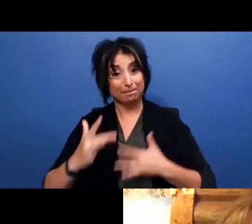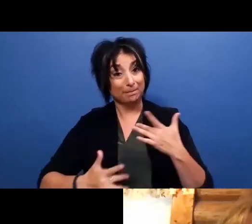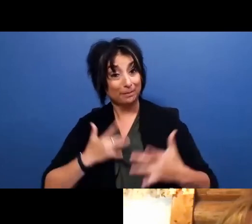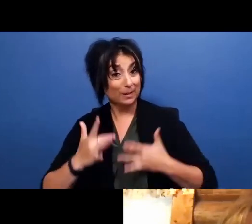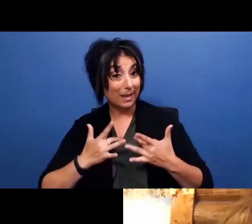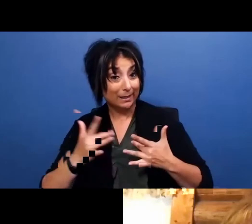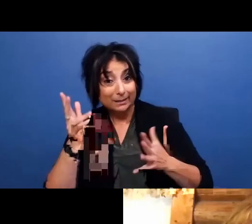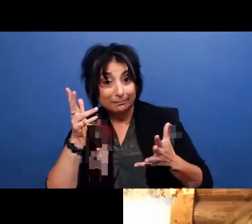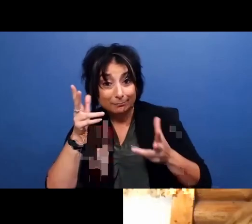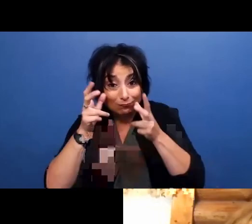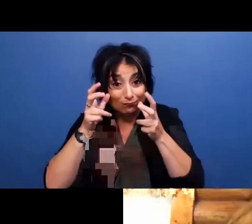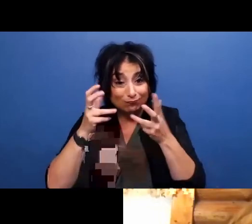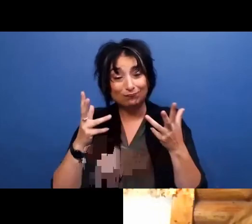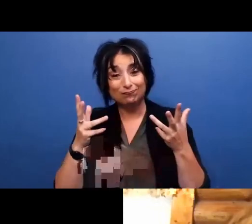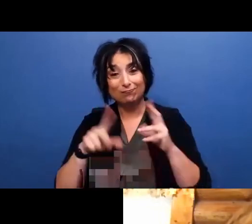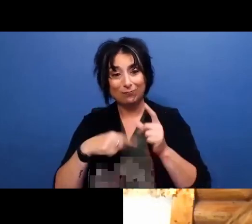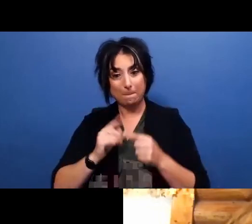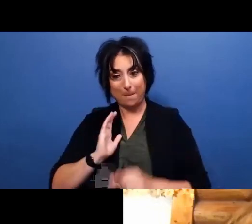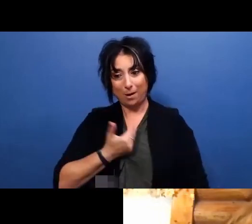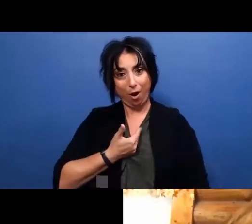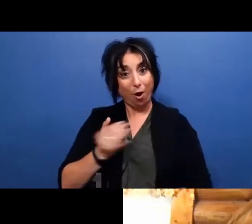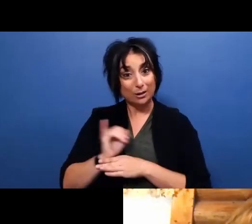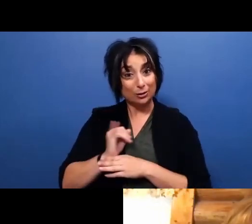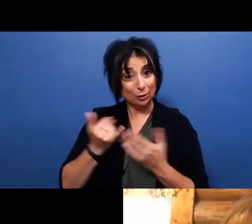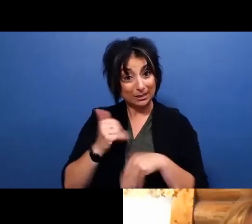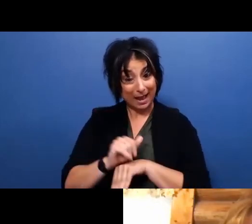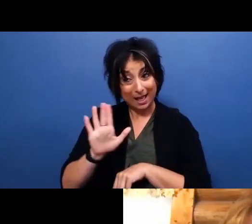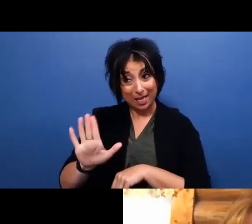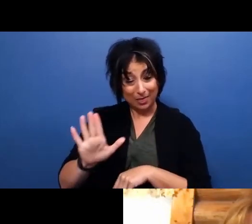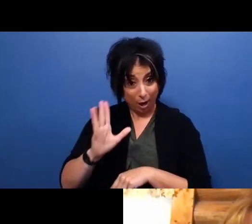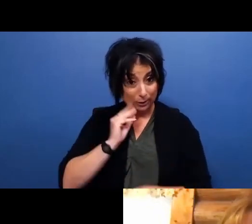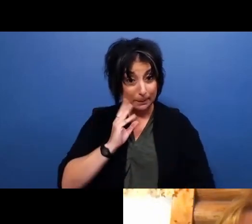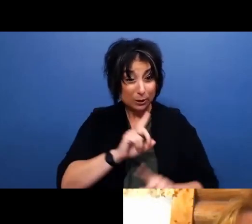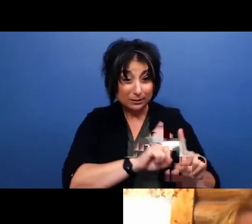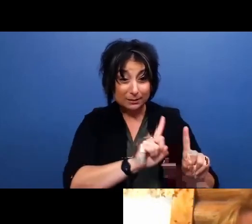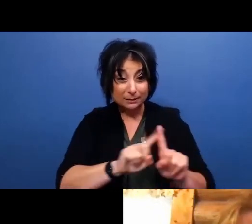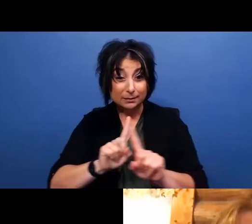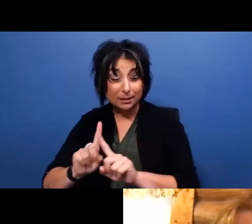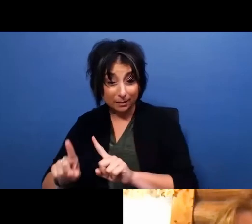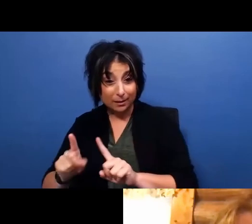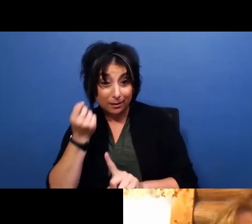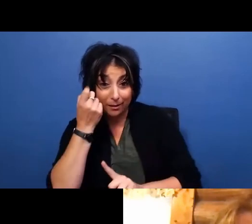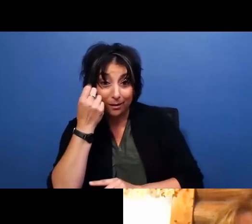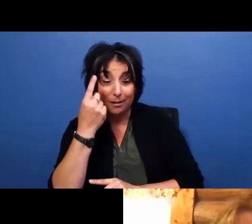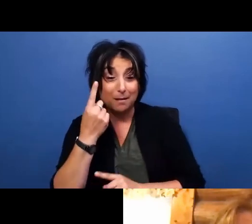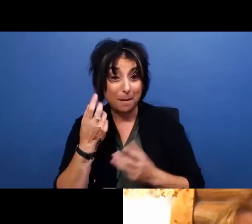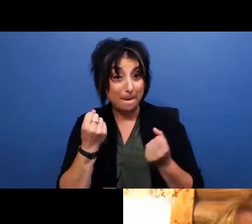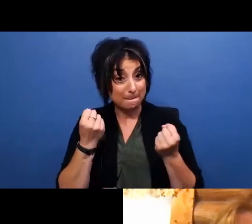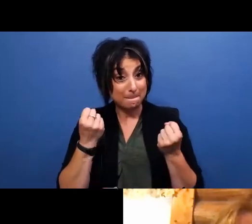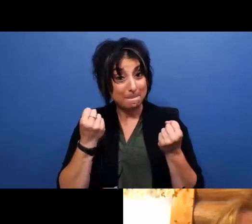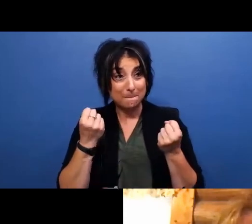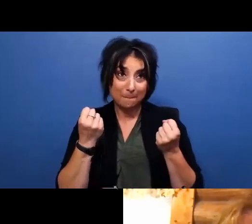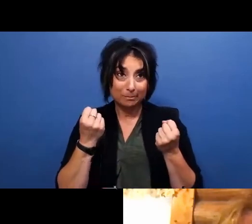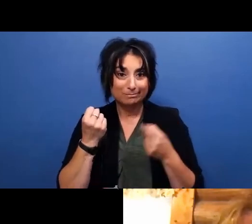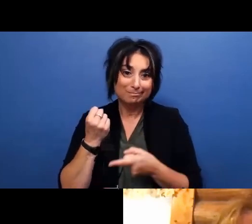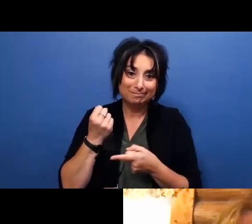our guests tonight and to hear about their experience, but also recognizing that many of them, it's been a few years